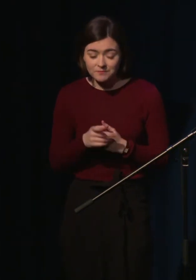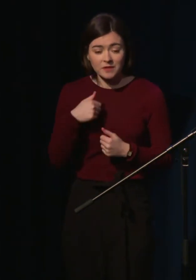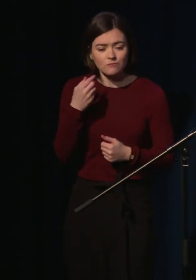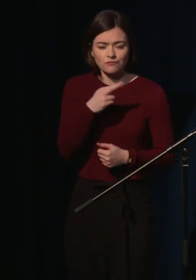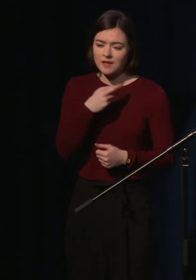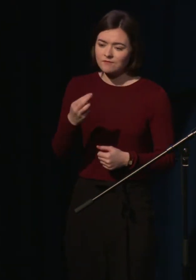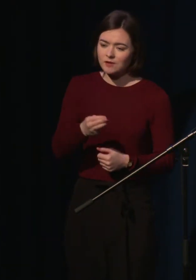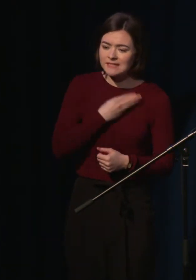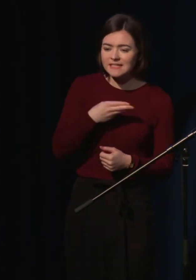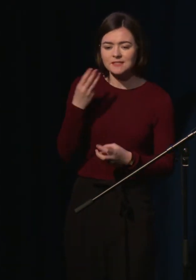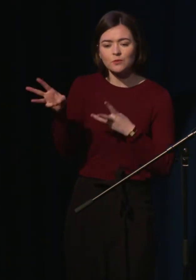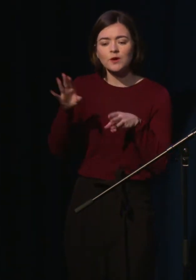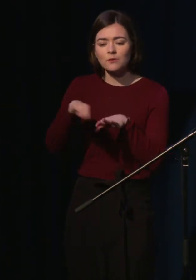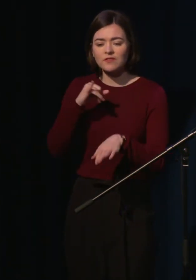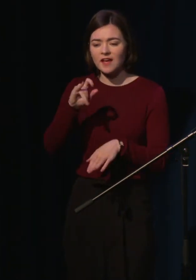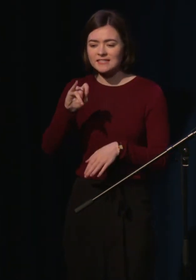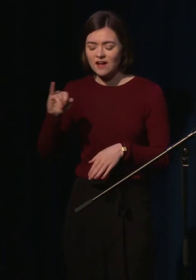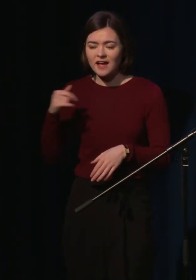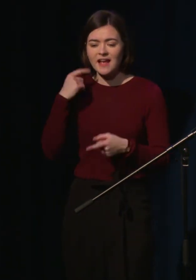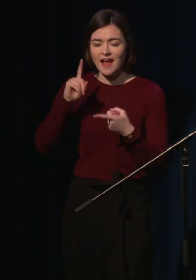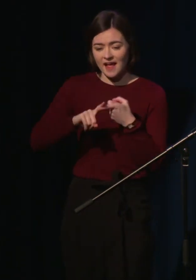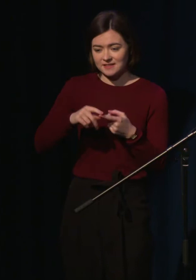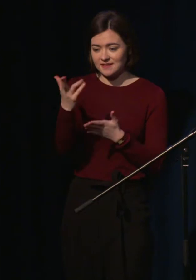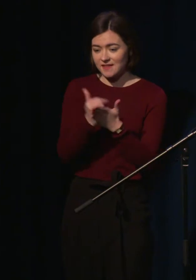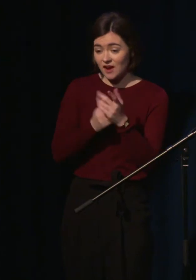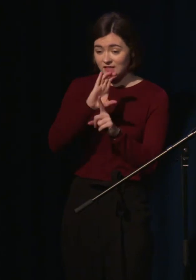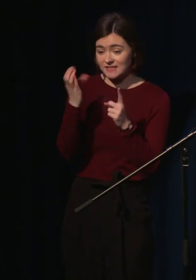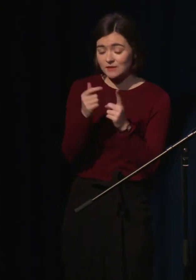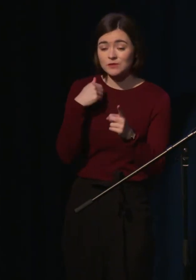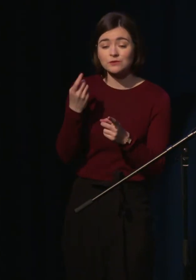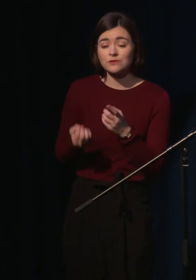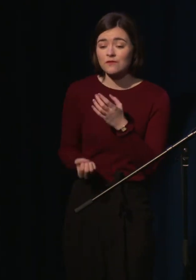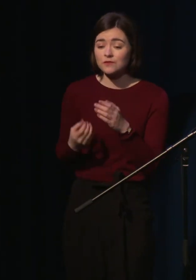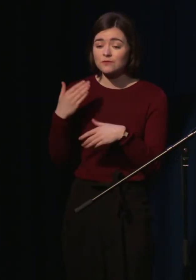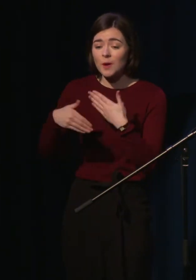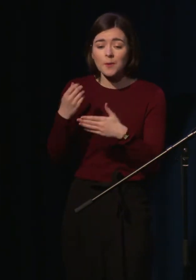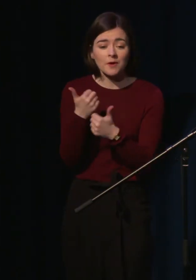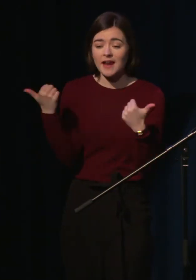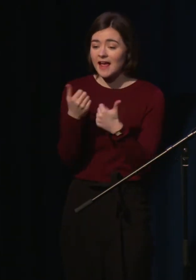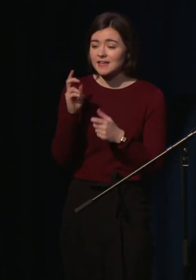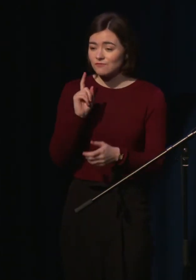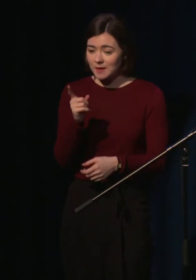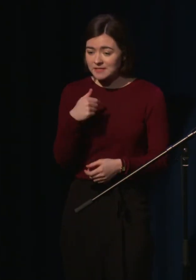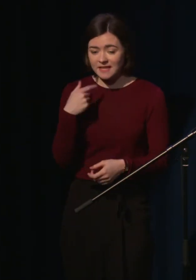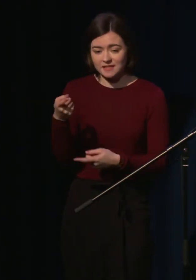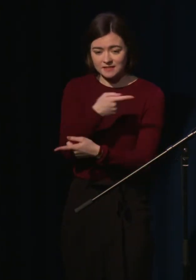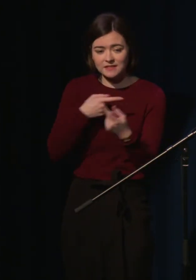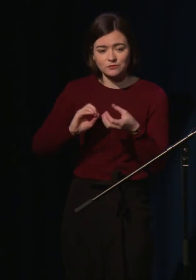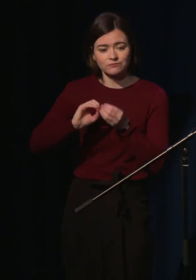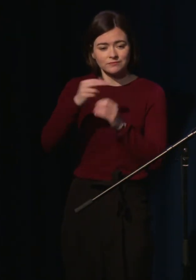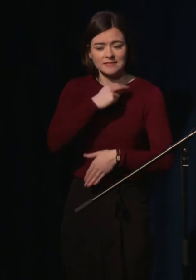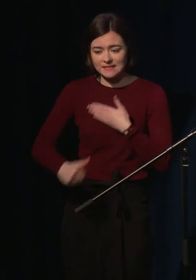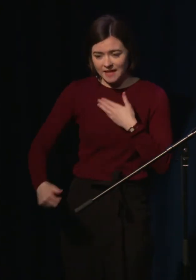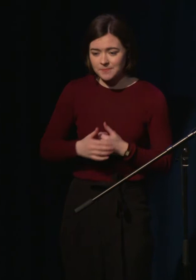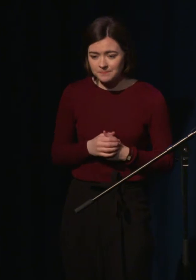pleased to work with the Irish Theatre Institute and the Arts Council to follow up on any recommendations which are made today in